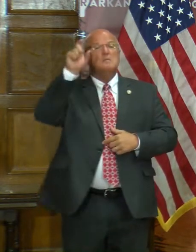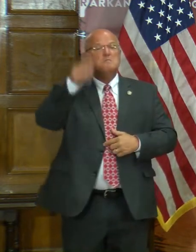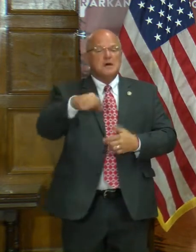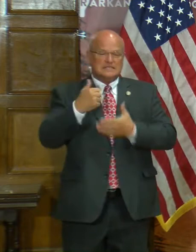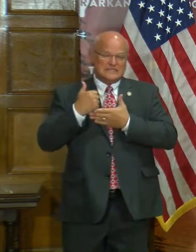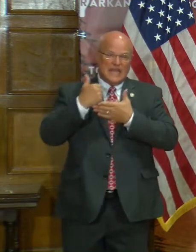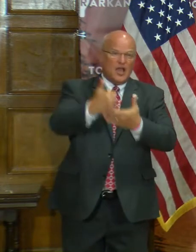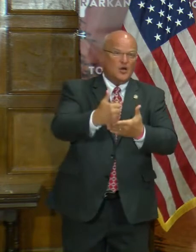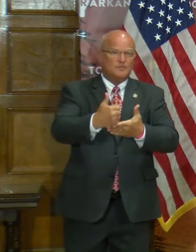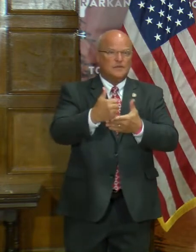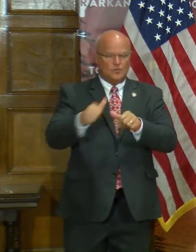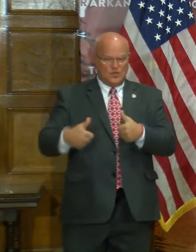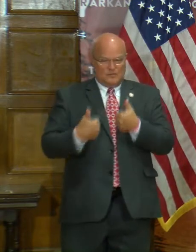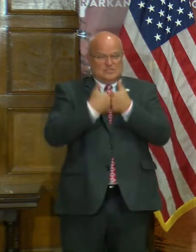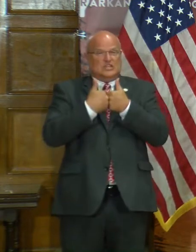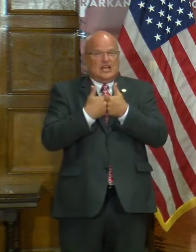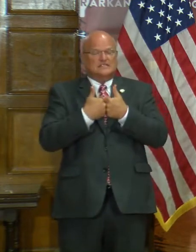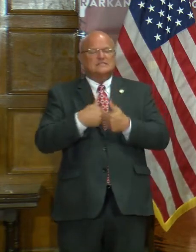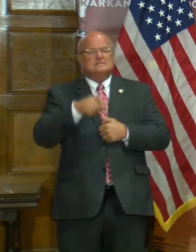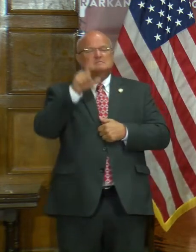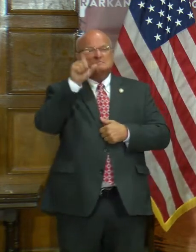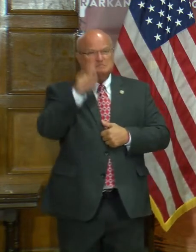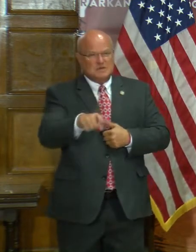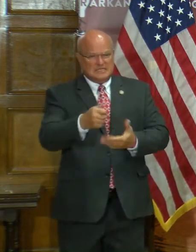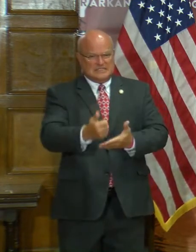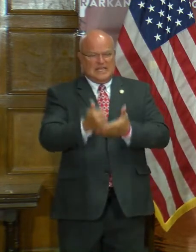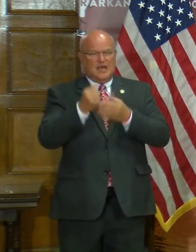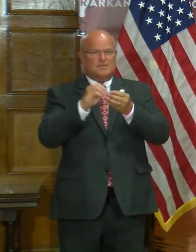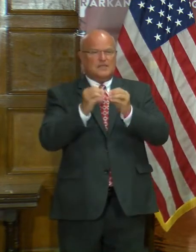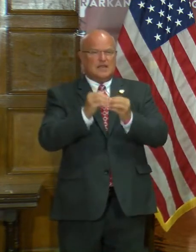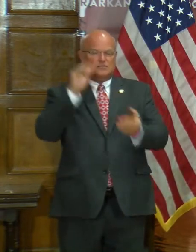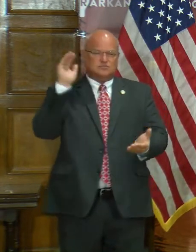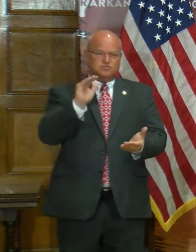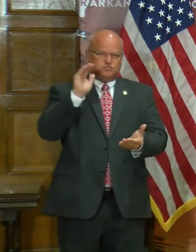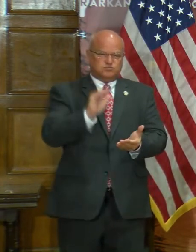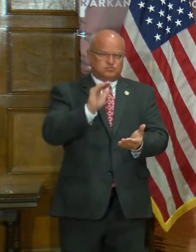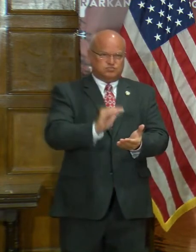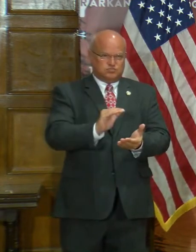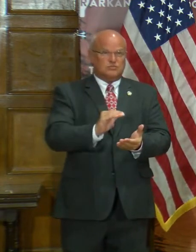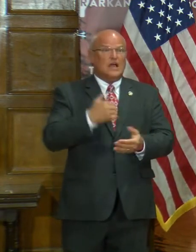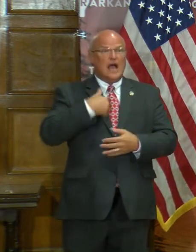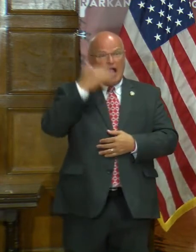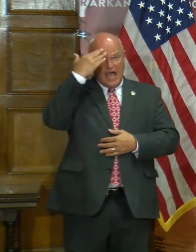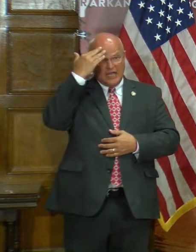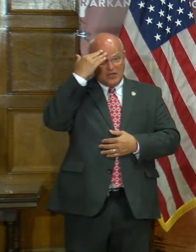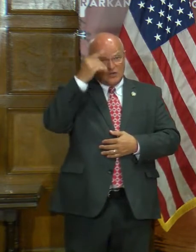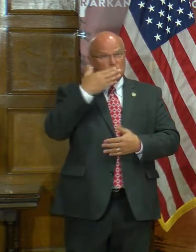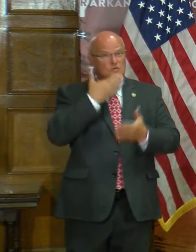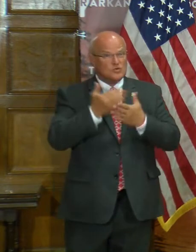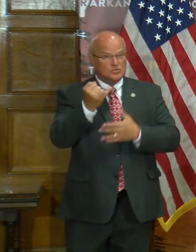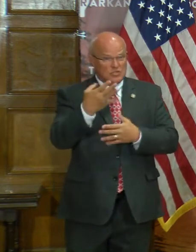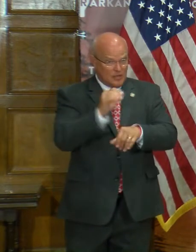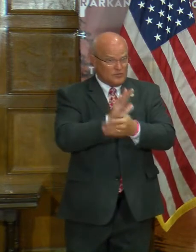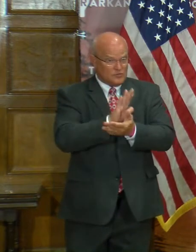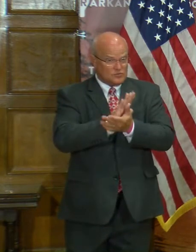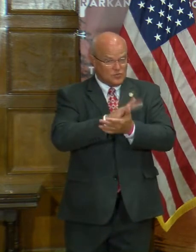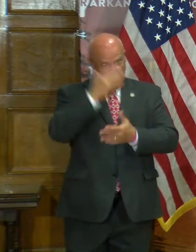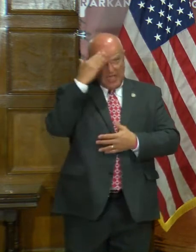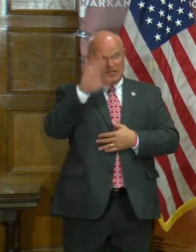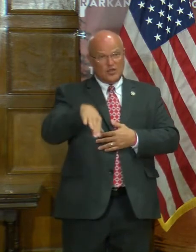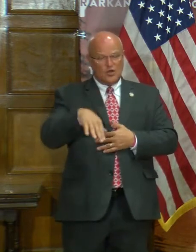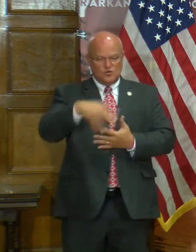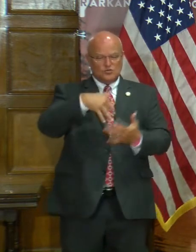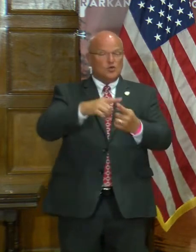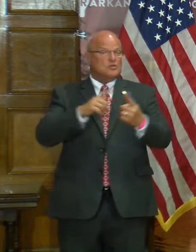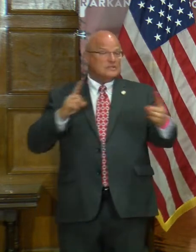them, and we've been challenged, so we have to help get our numbers down. And now I know you're doing a great job at the school. I know you're